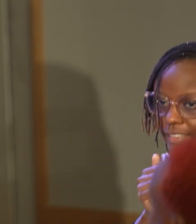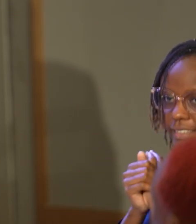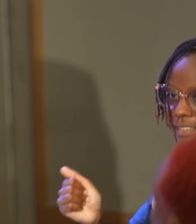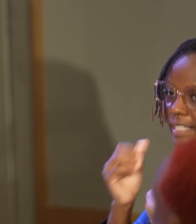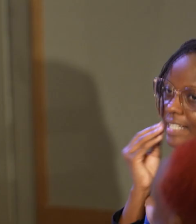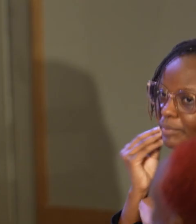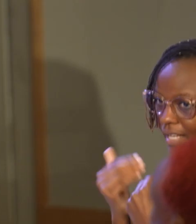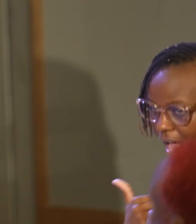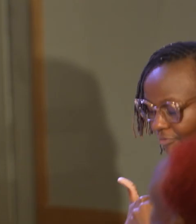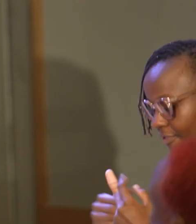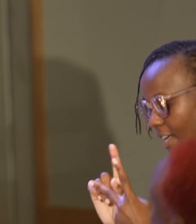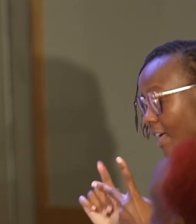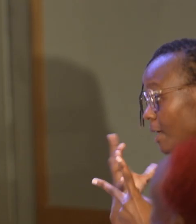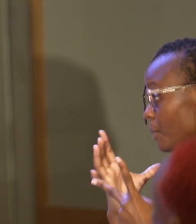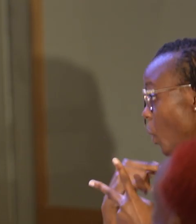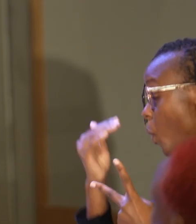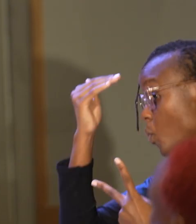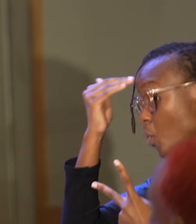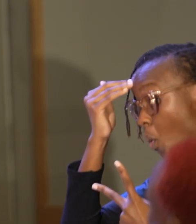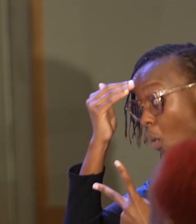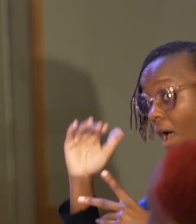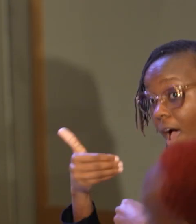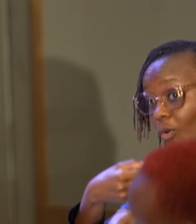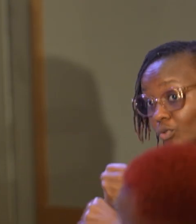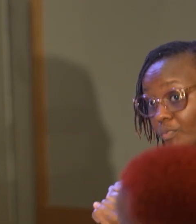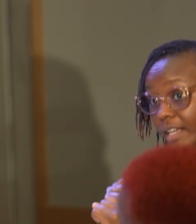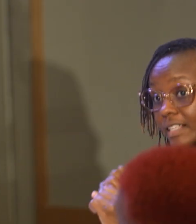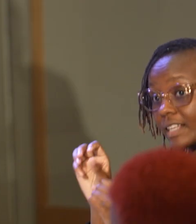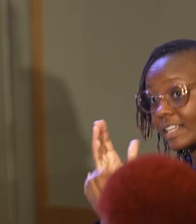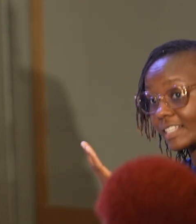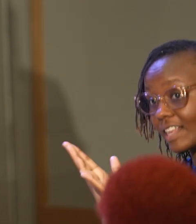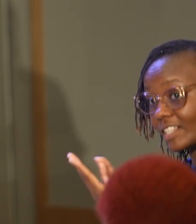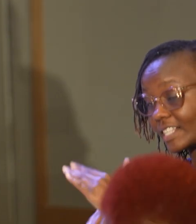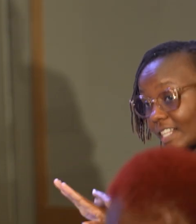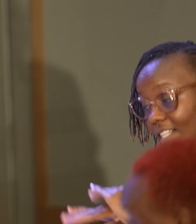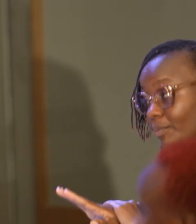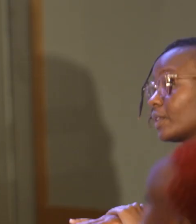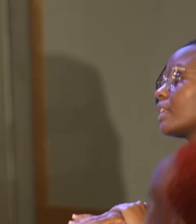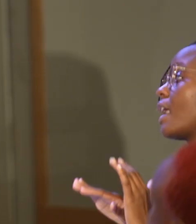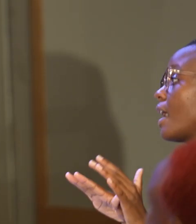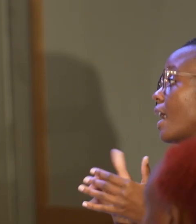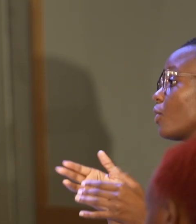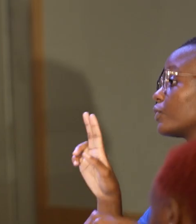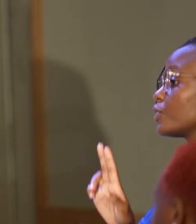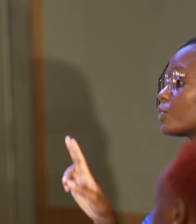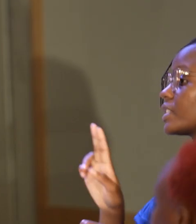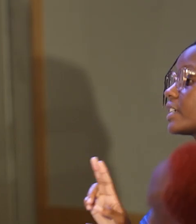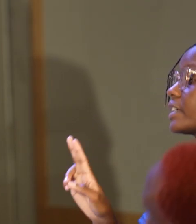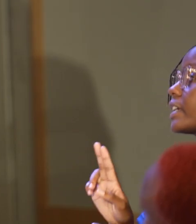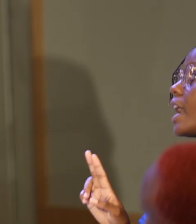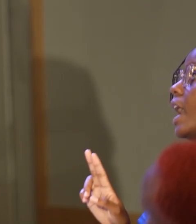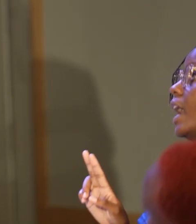Then we have those who know how to make services accessible by use of various